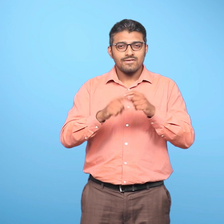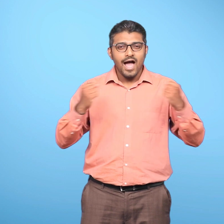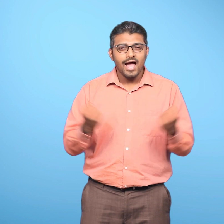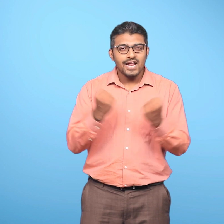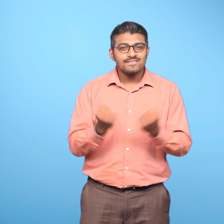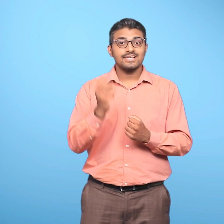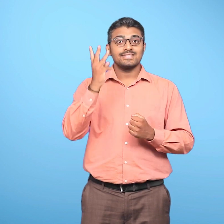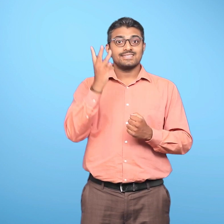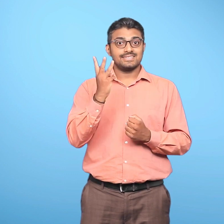Activity 3.